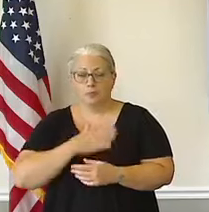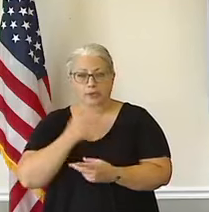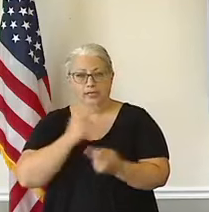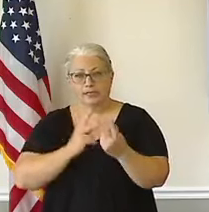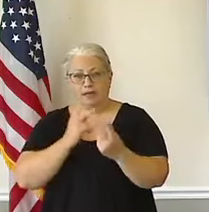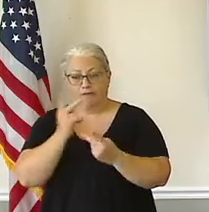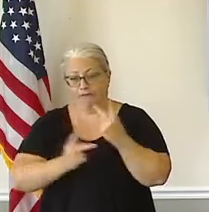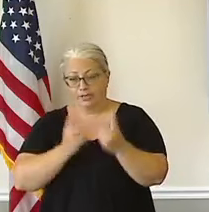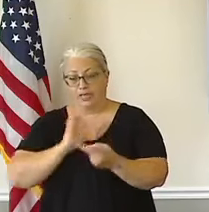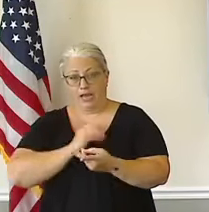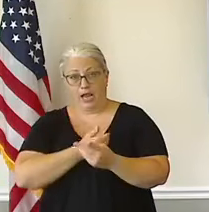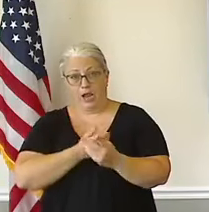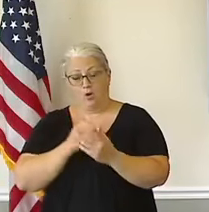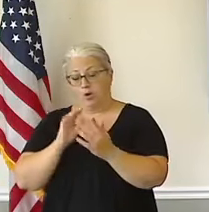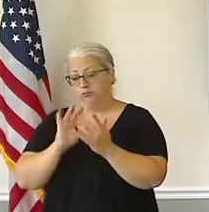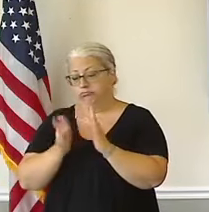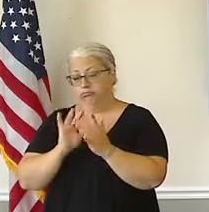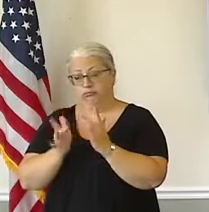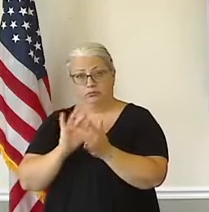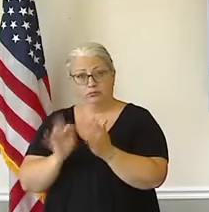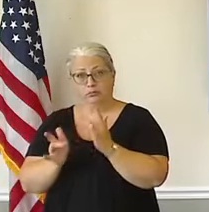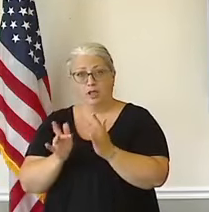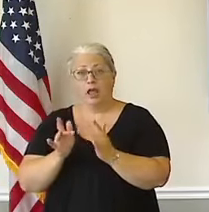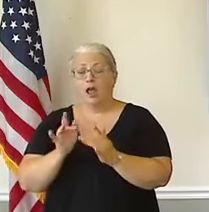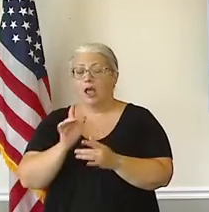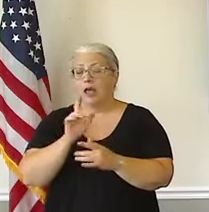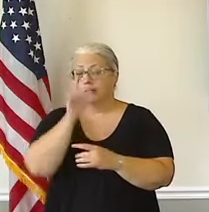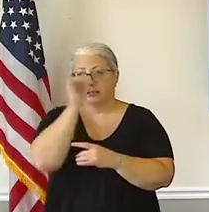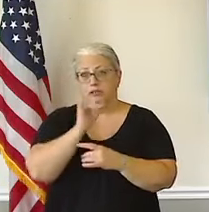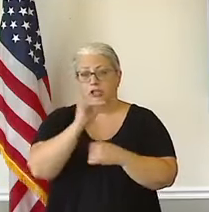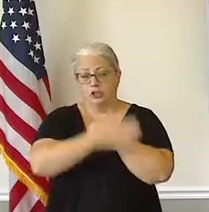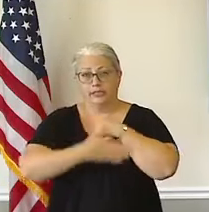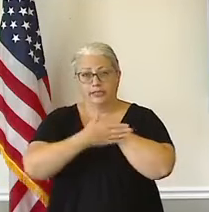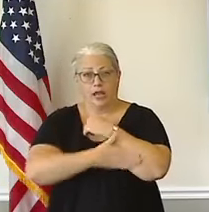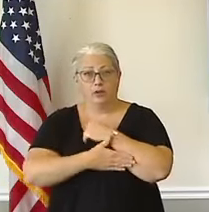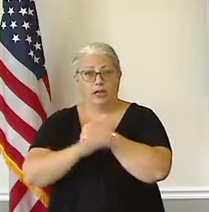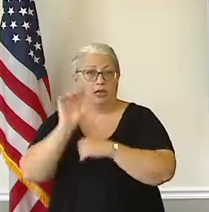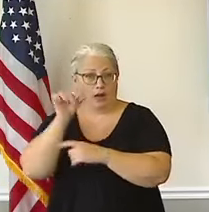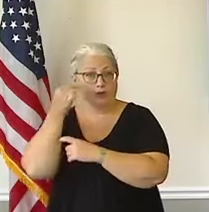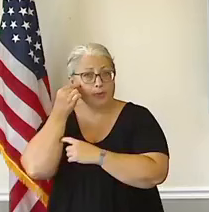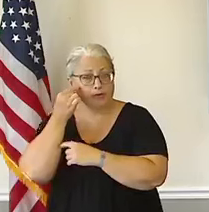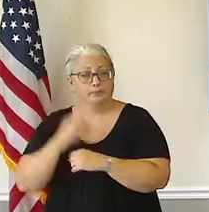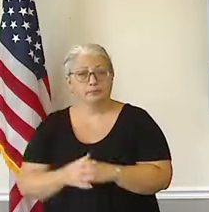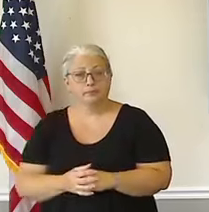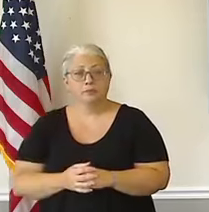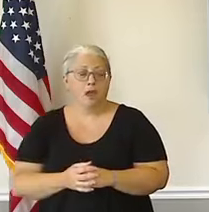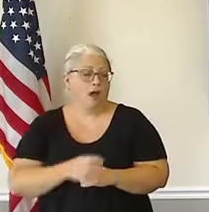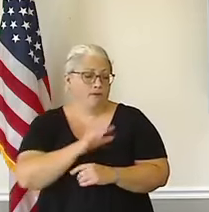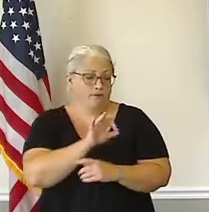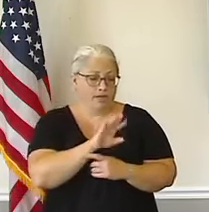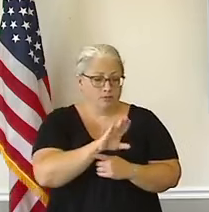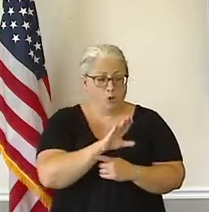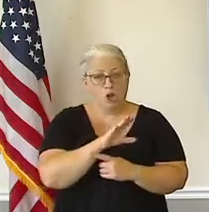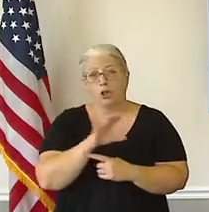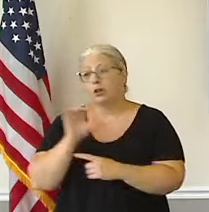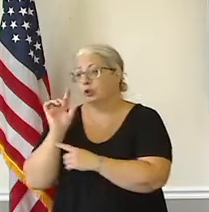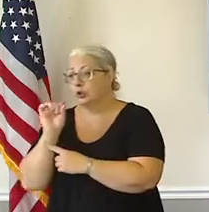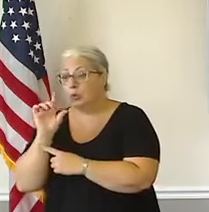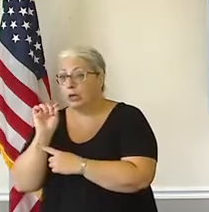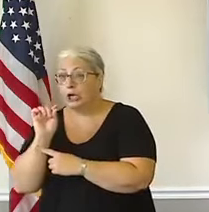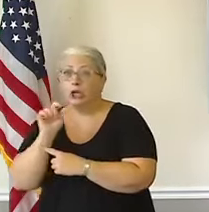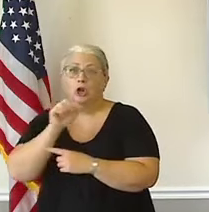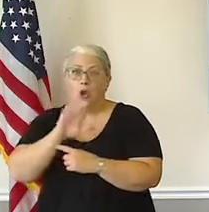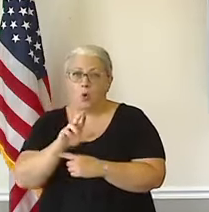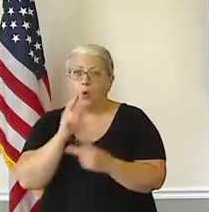at Dutchess County Government on Facebook and Twitter. You're already on Facebook if you're here. Or visit